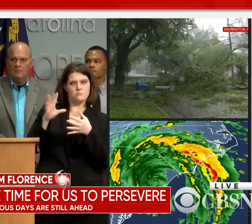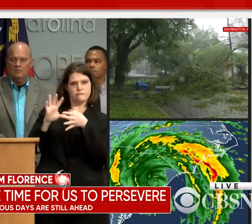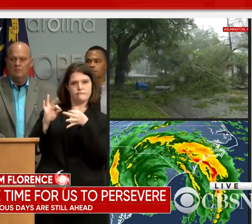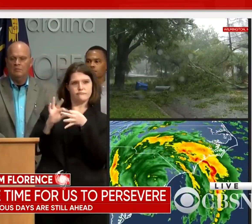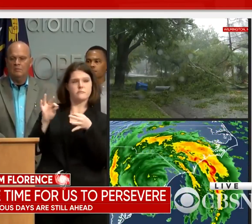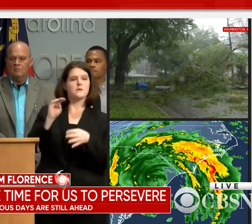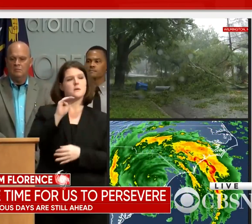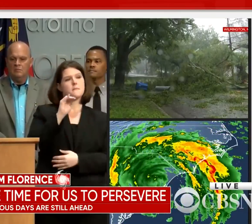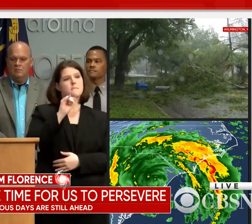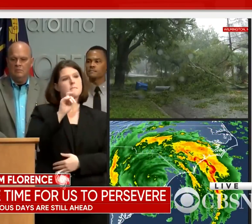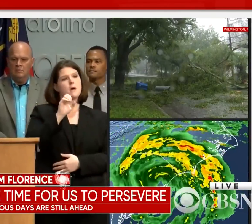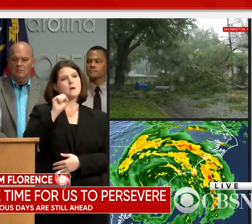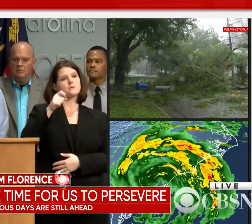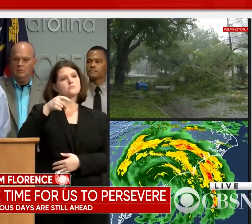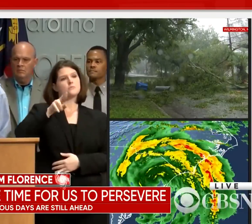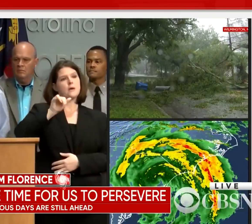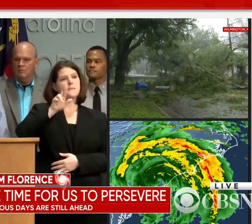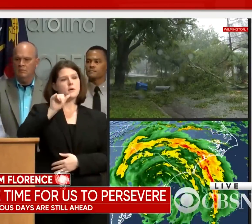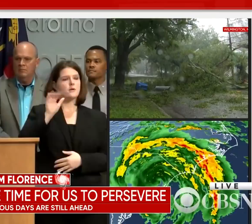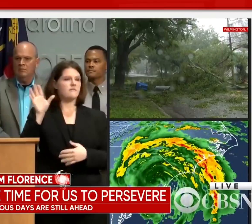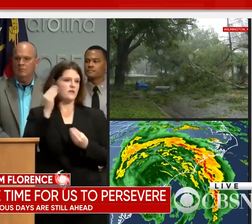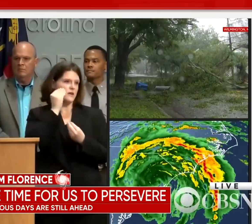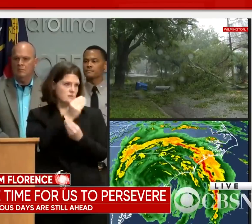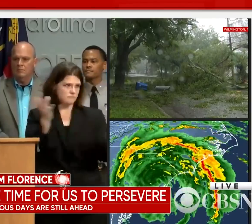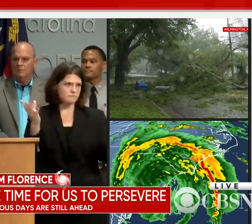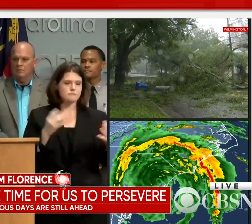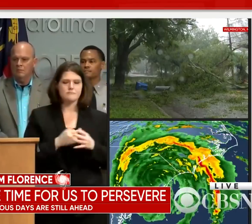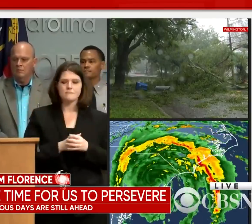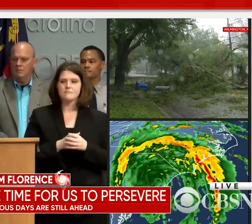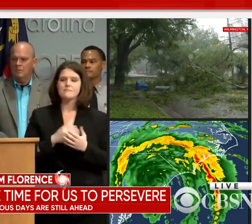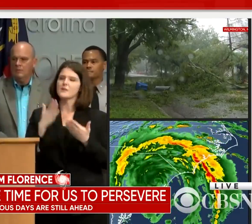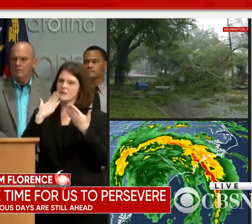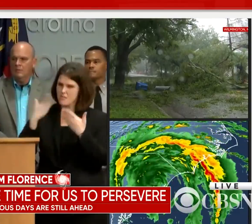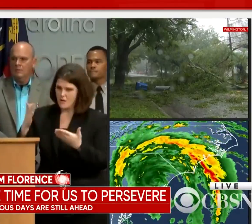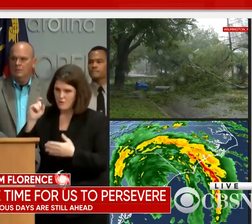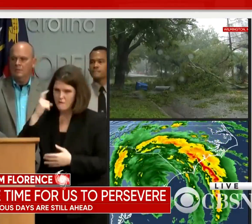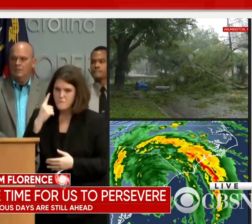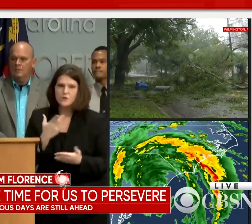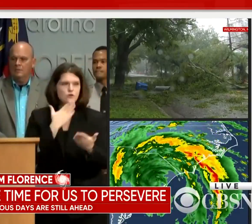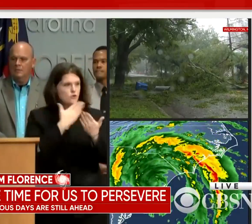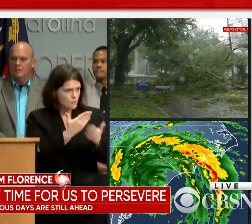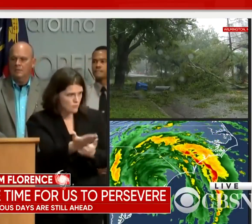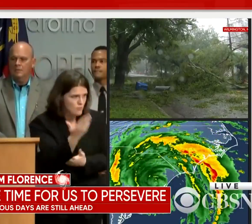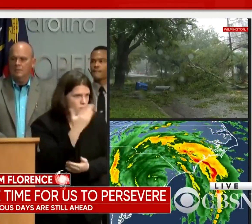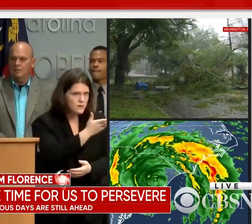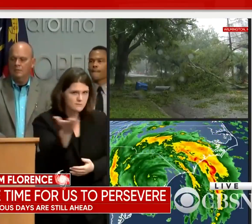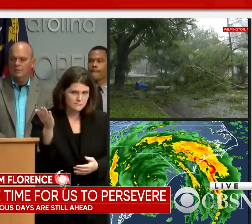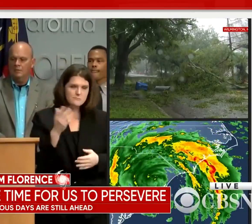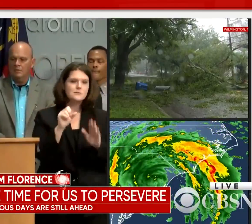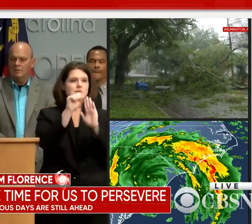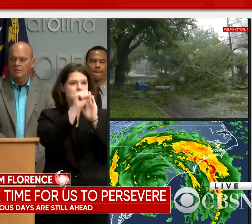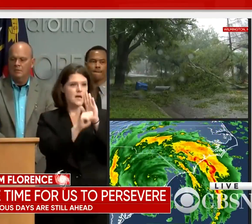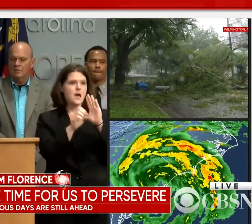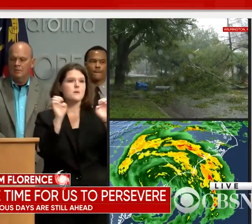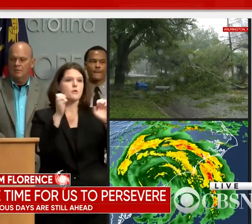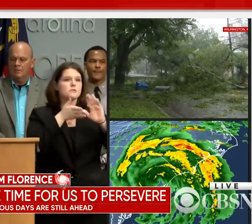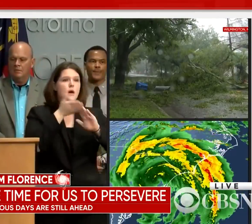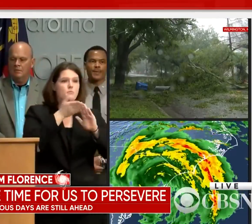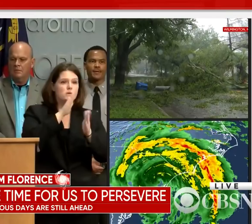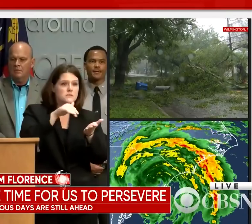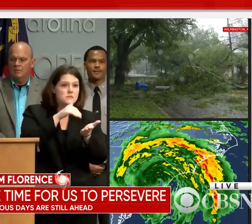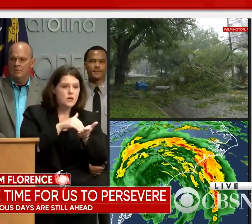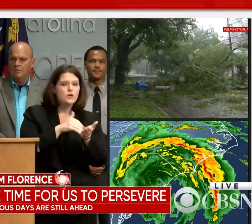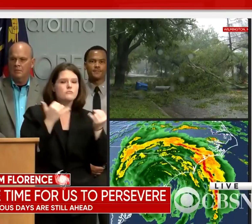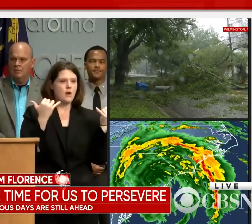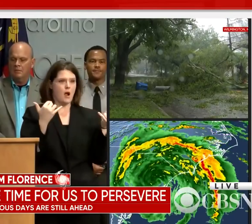Director Sprayberry for an update. Thank you, Governor. Good morning, everyone. The State Emergency Operations Center